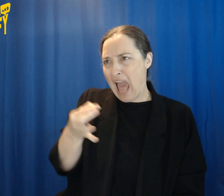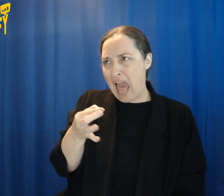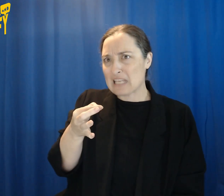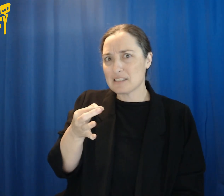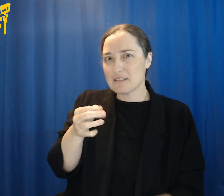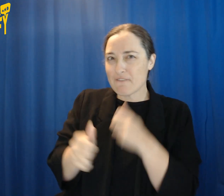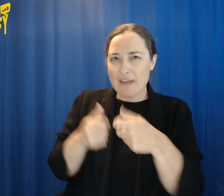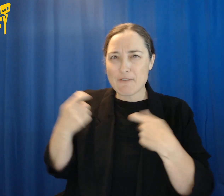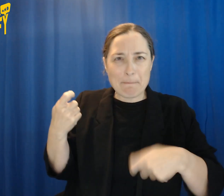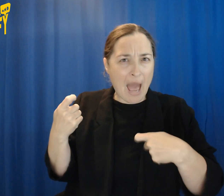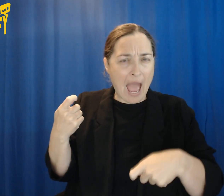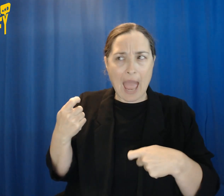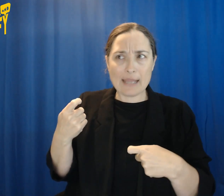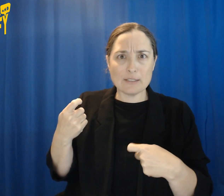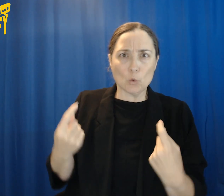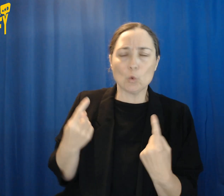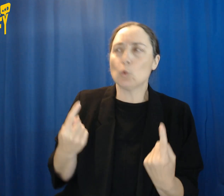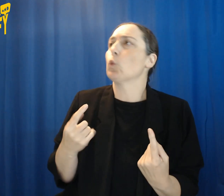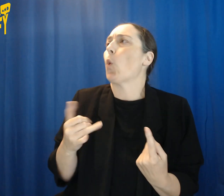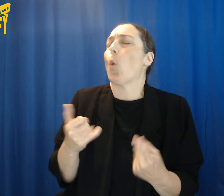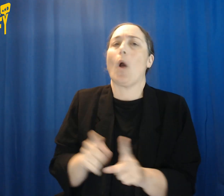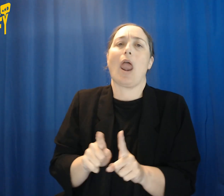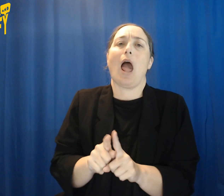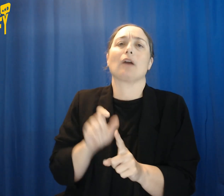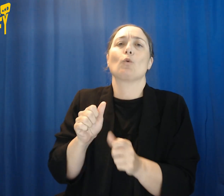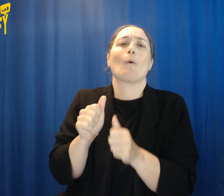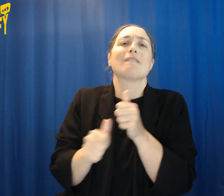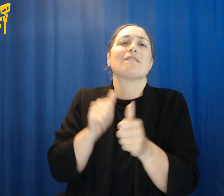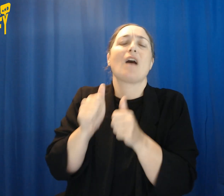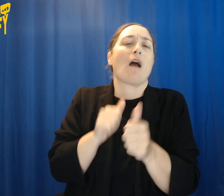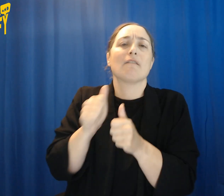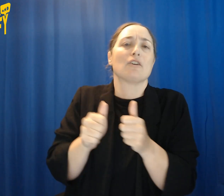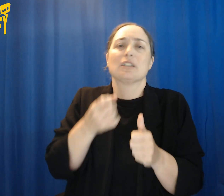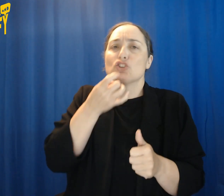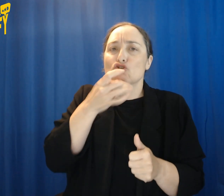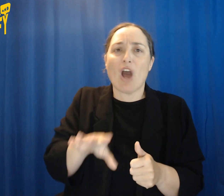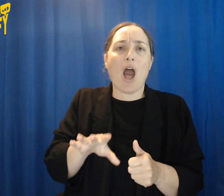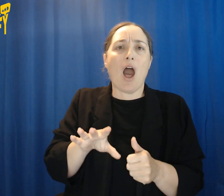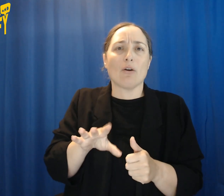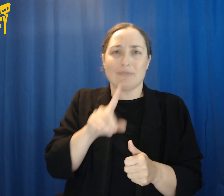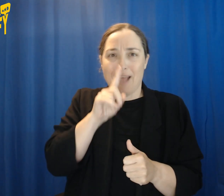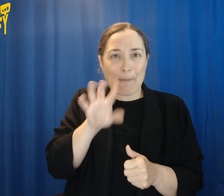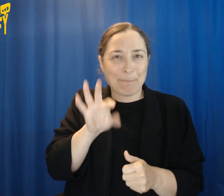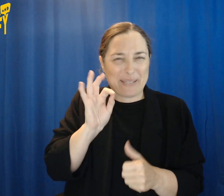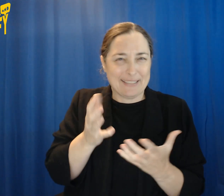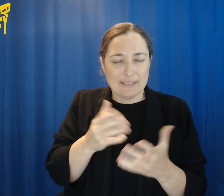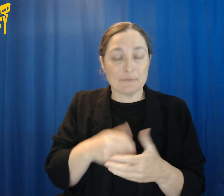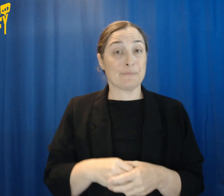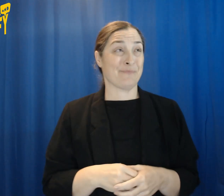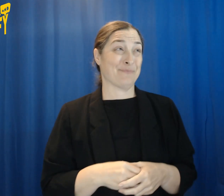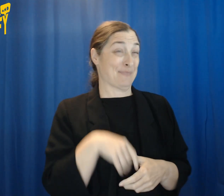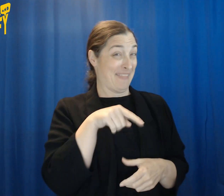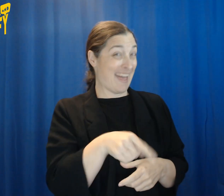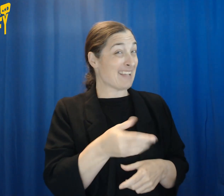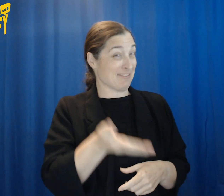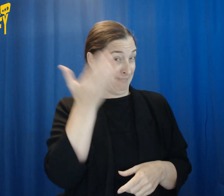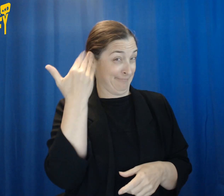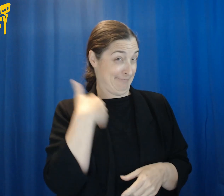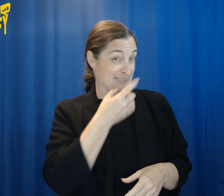bands are. Or is it like picking your favorite siblings? So the thing is, that is a childhood memoir, and I kind